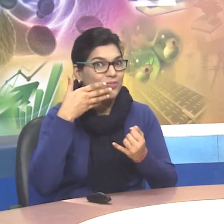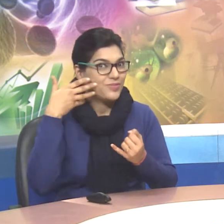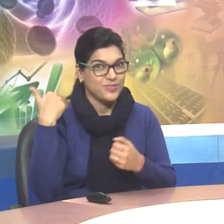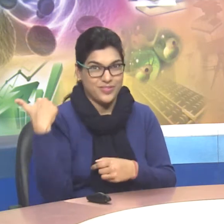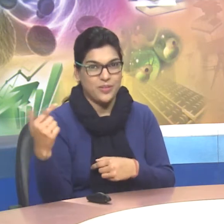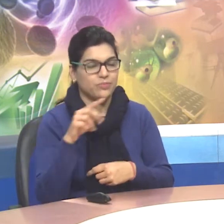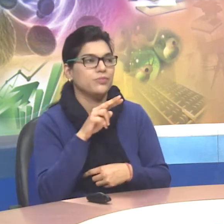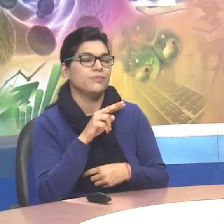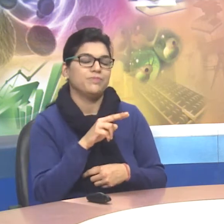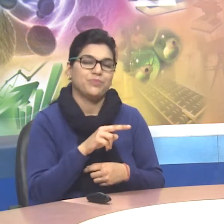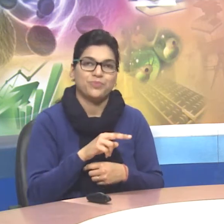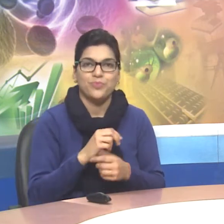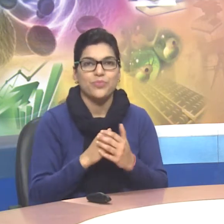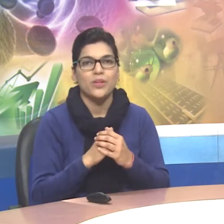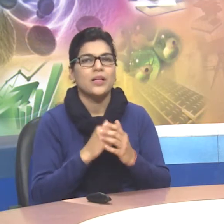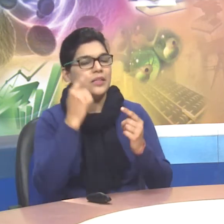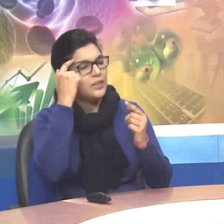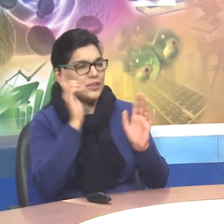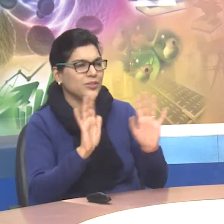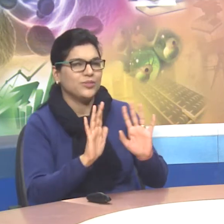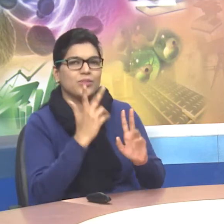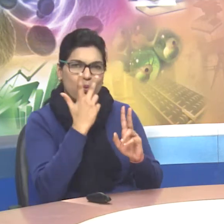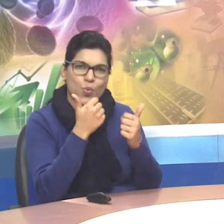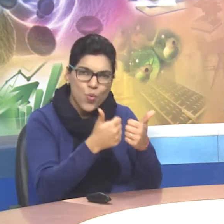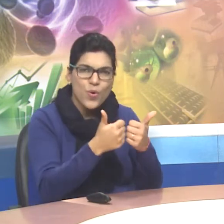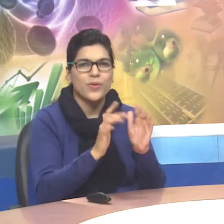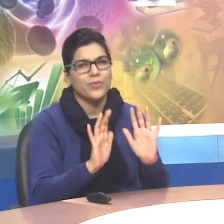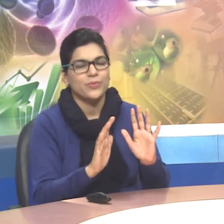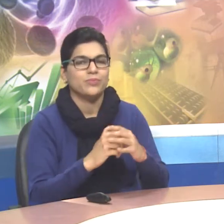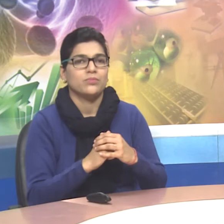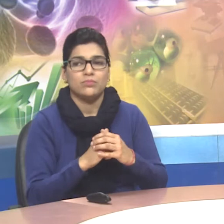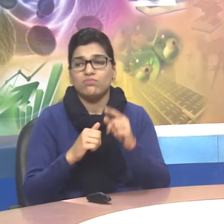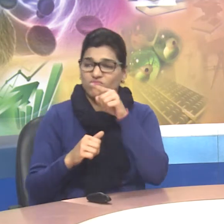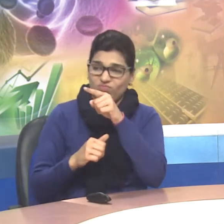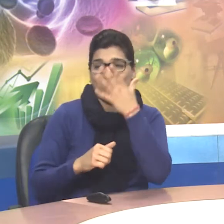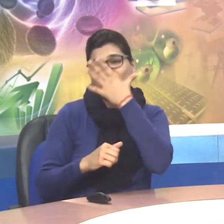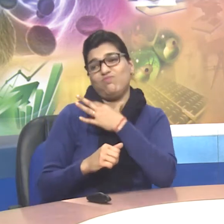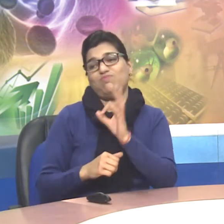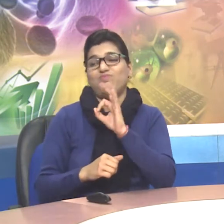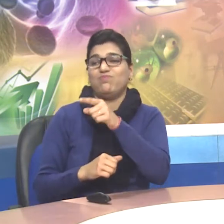And she brushed down her silk dress.